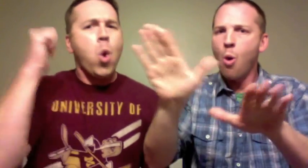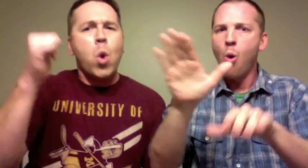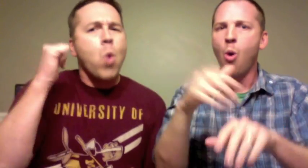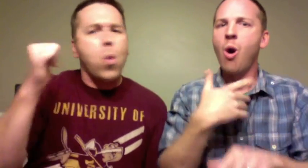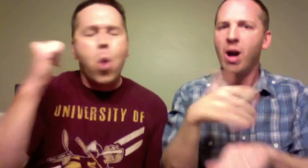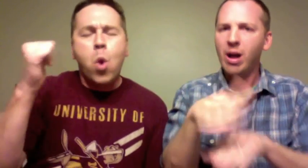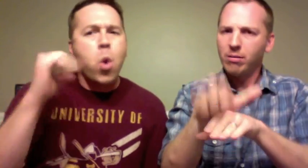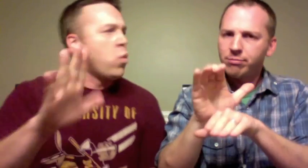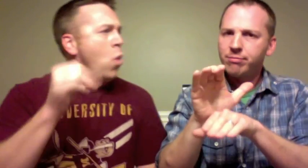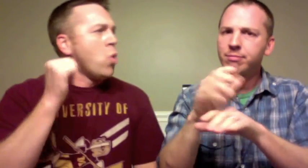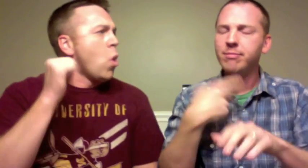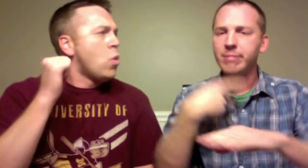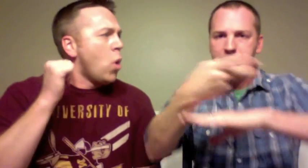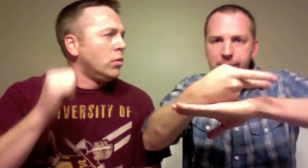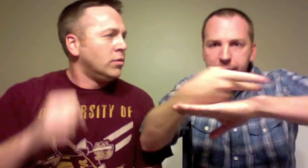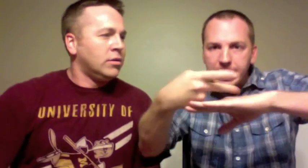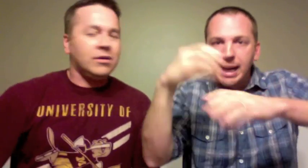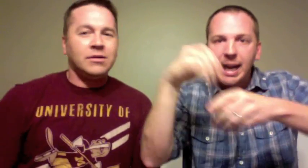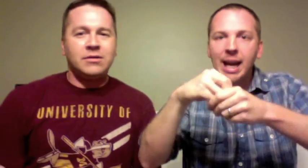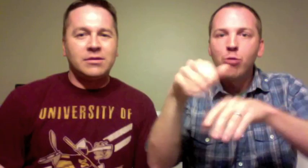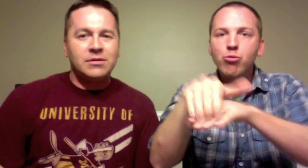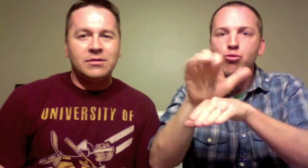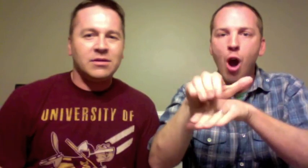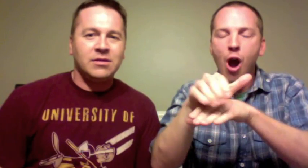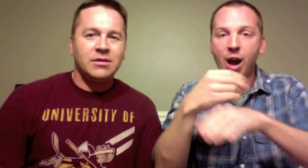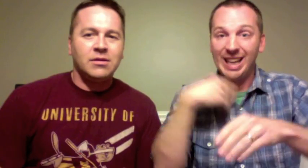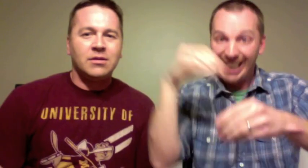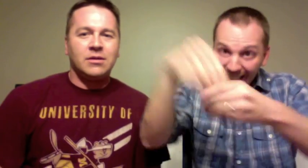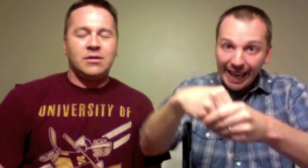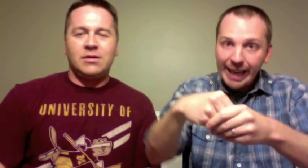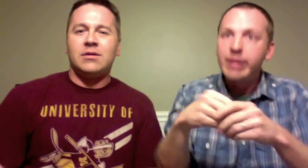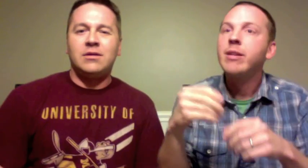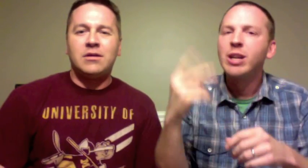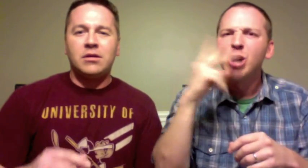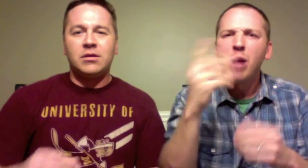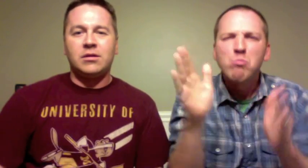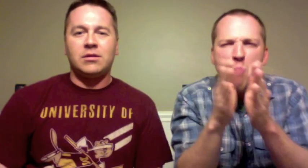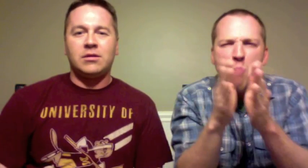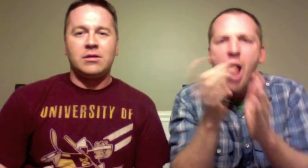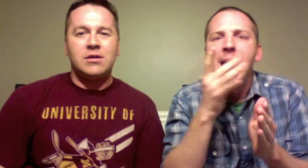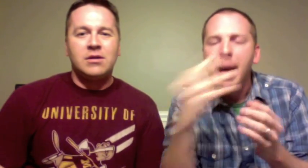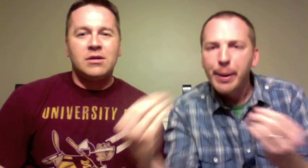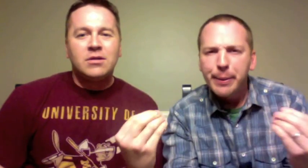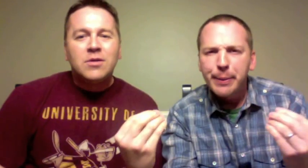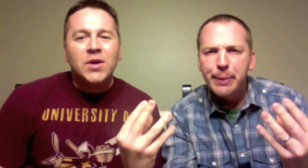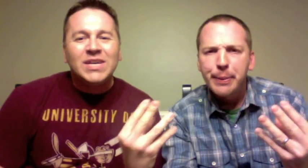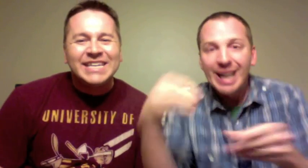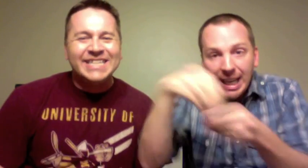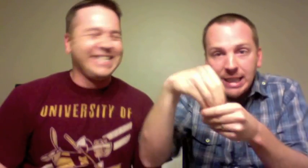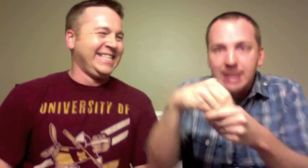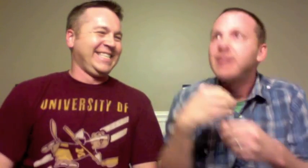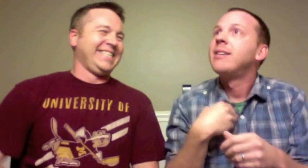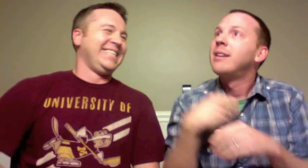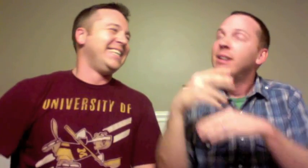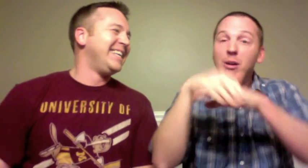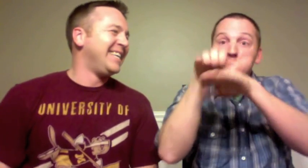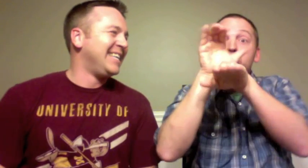won't, Ben. Yeah, I just keep it won't. open. So I lay down in the trunk. I'm like, cool, look at me, Andy. You know, I Yeah, saw the look small at little you. lights in there. You know, I thought, hey,